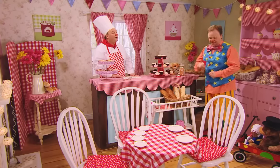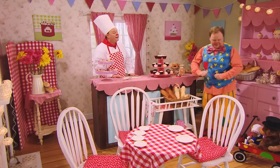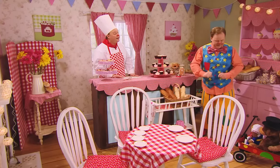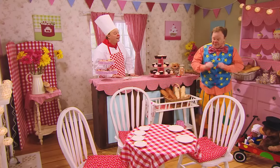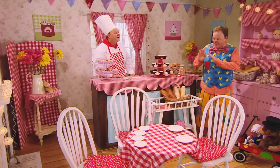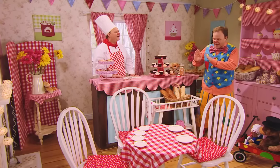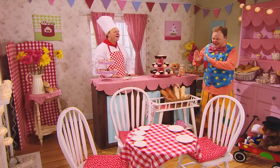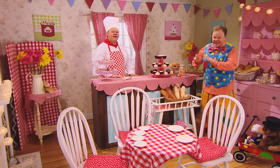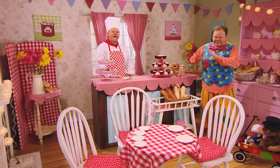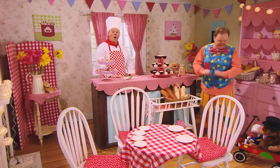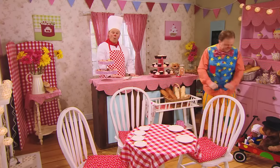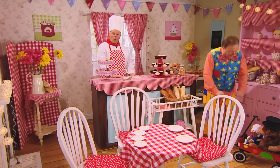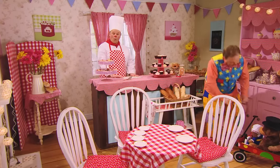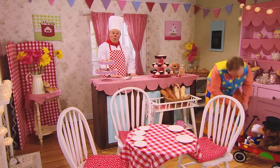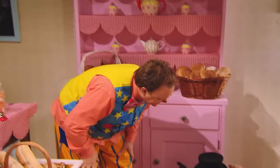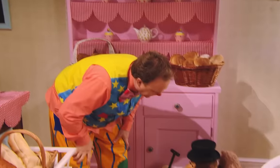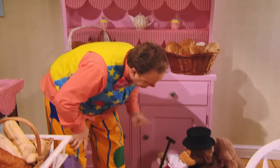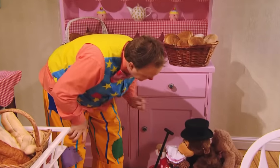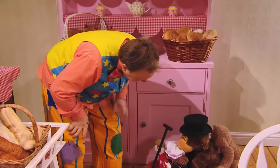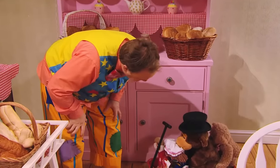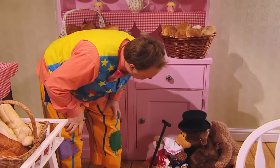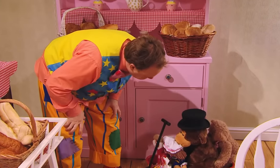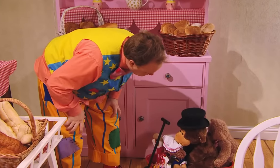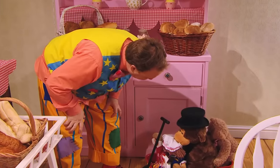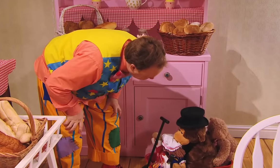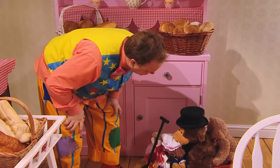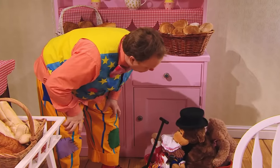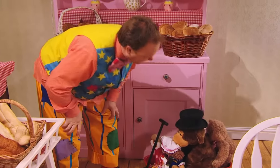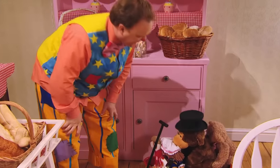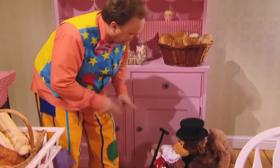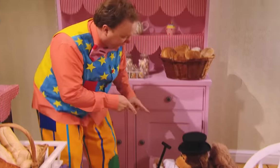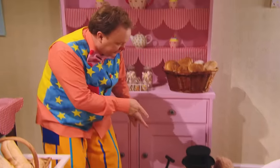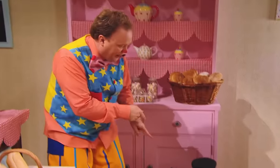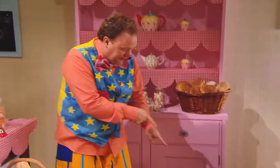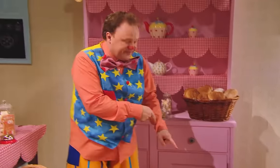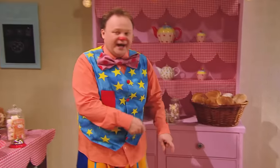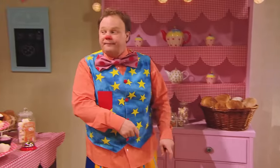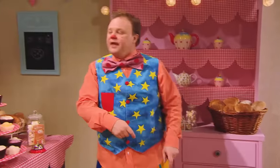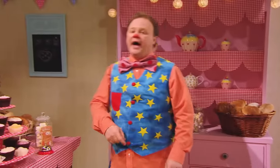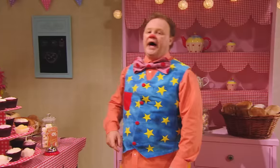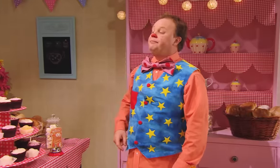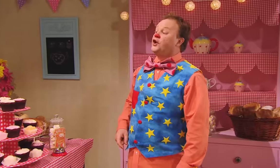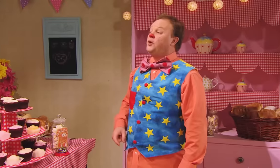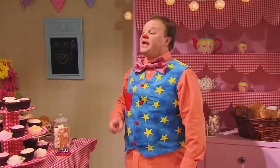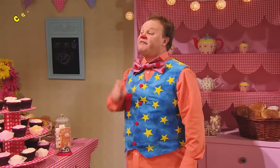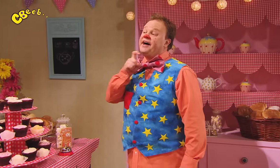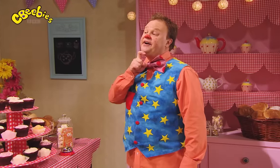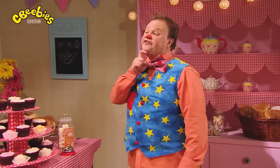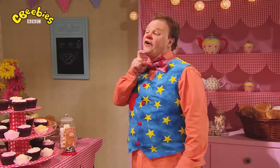a minute. Wait. What do you think? Right, okay. We'll do that one. Could we have a